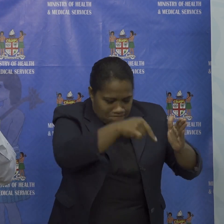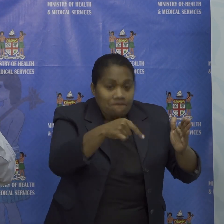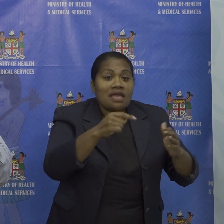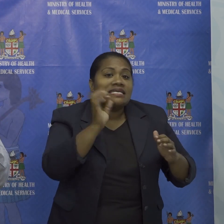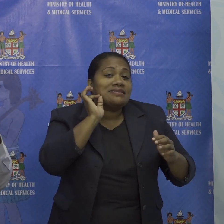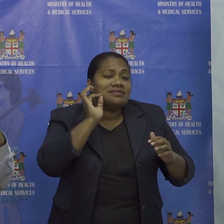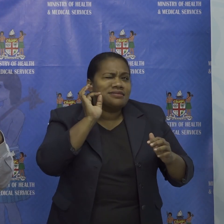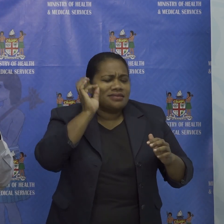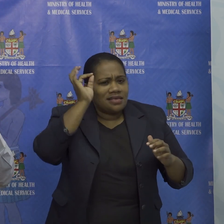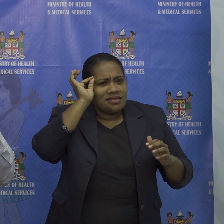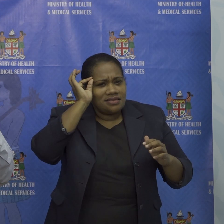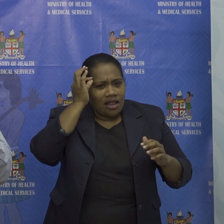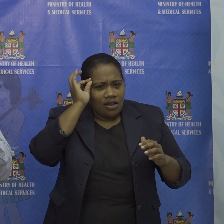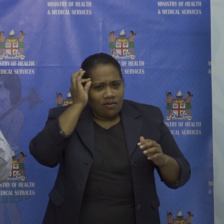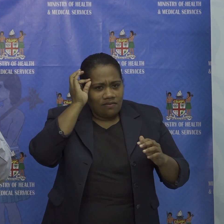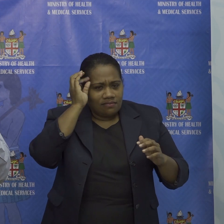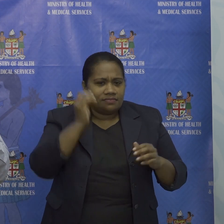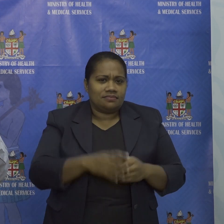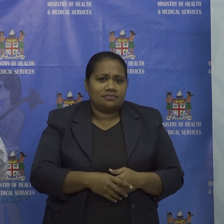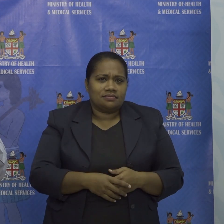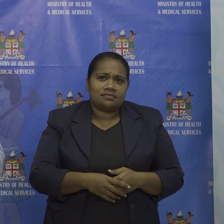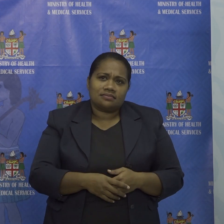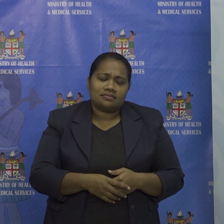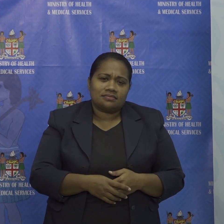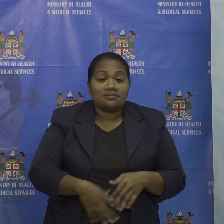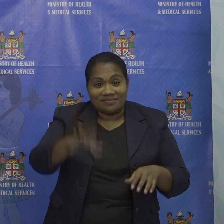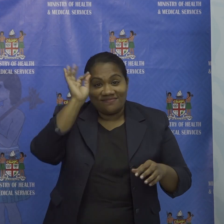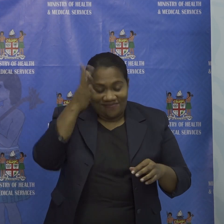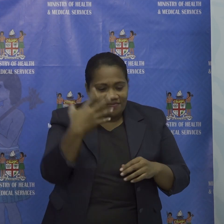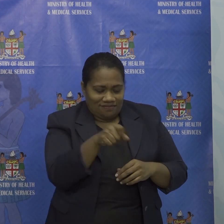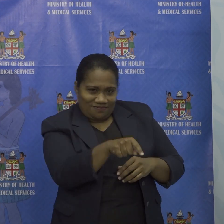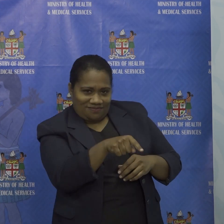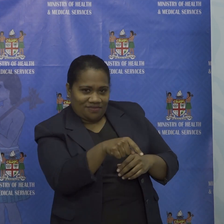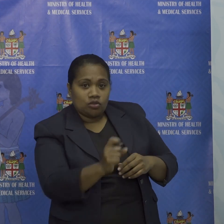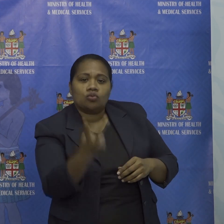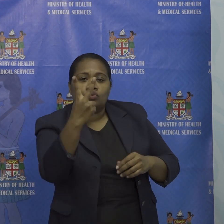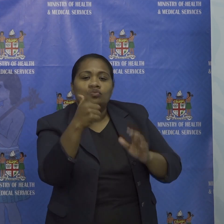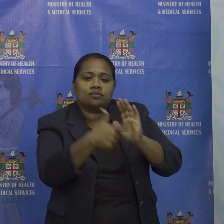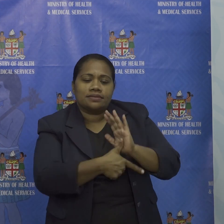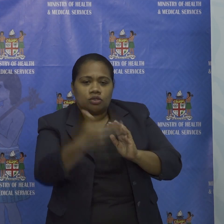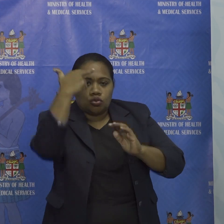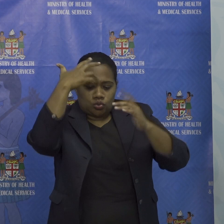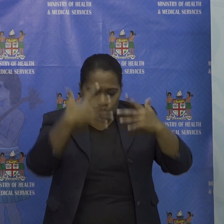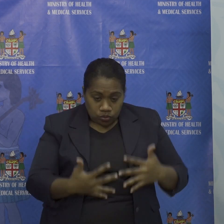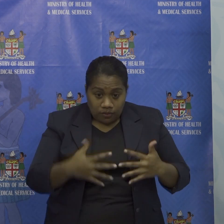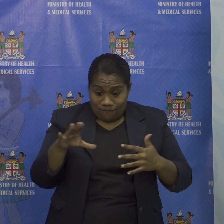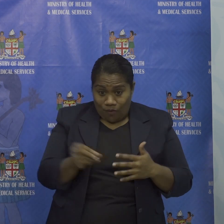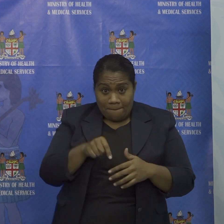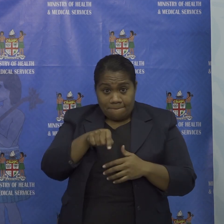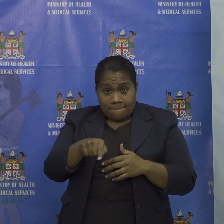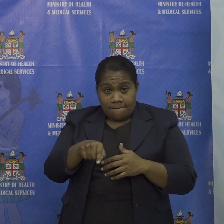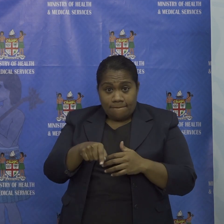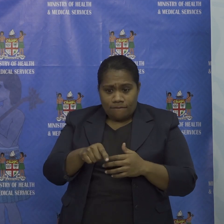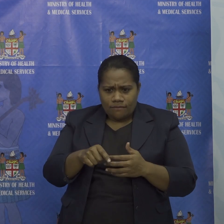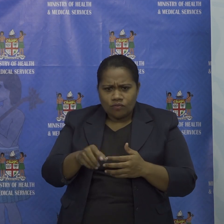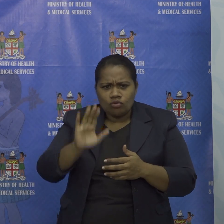zone, and they're running that screening twice. And based on the numbers and the results we're getting